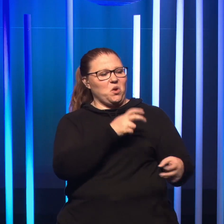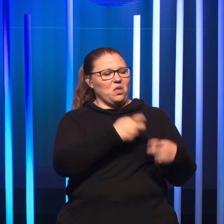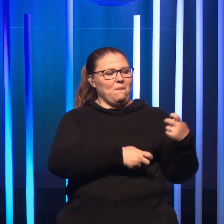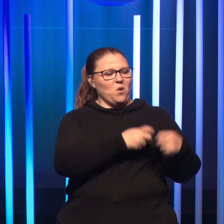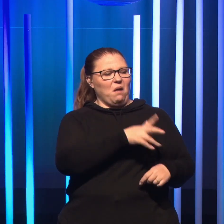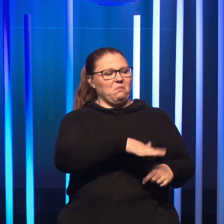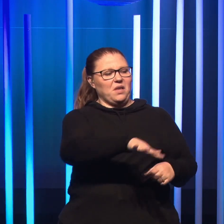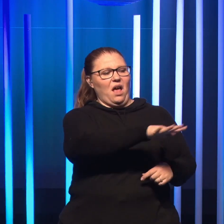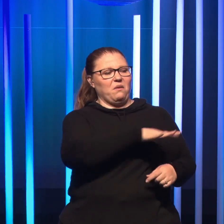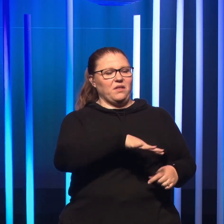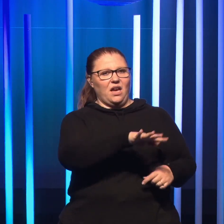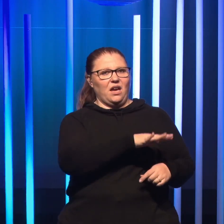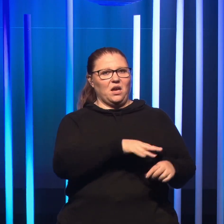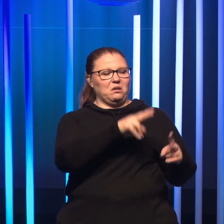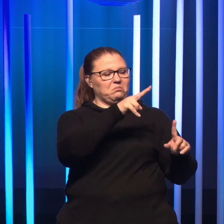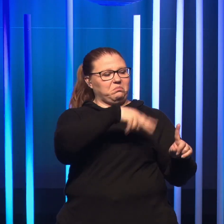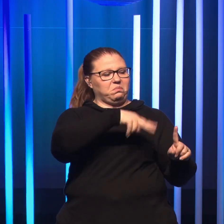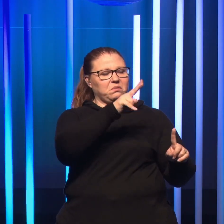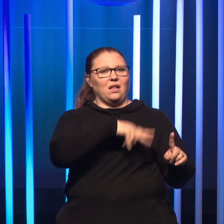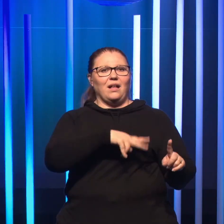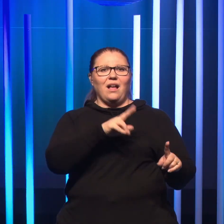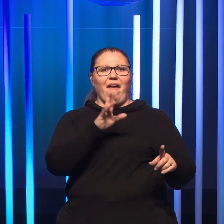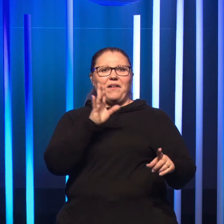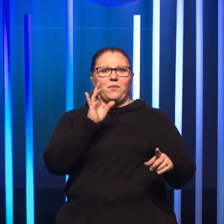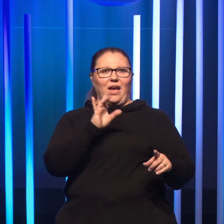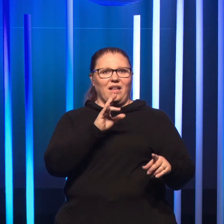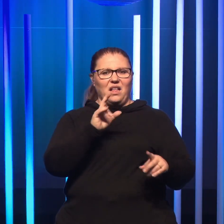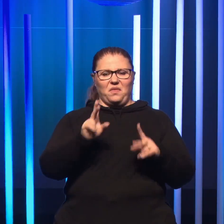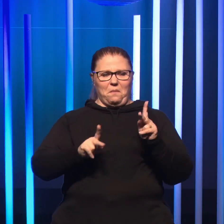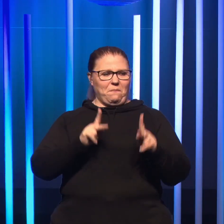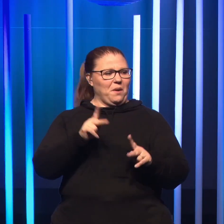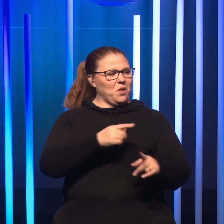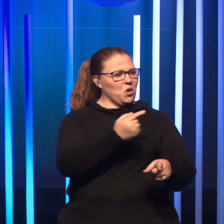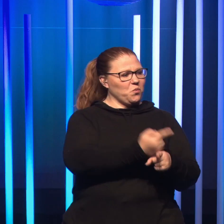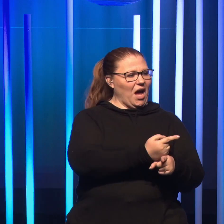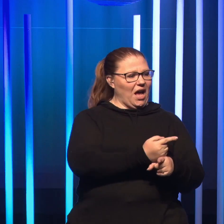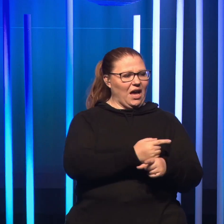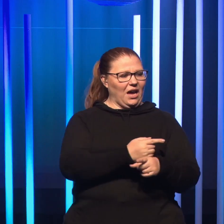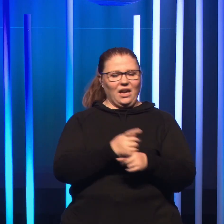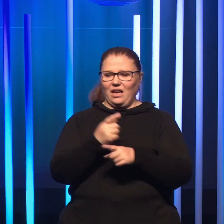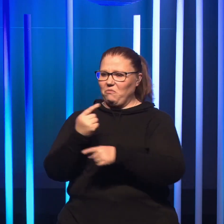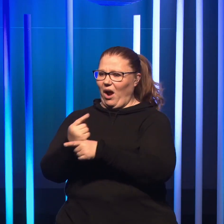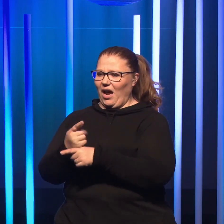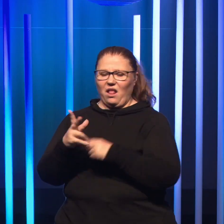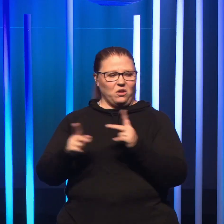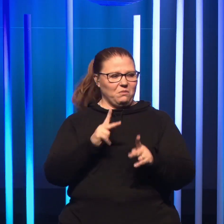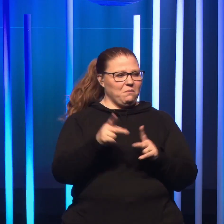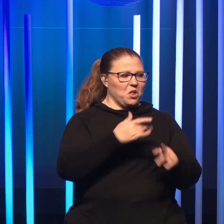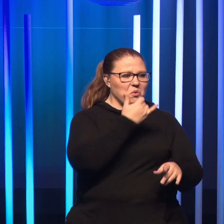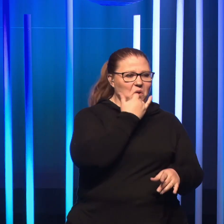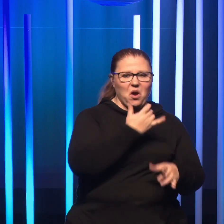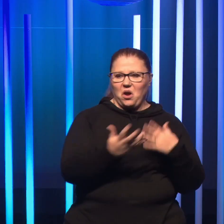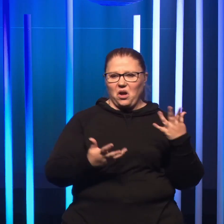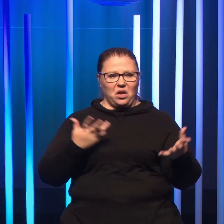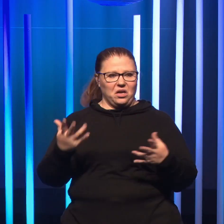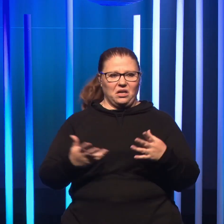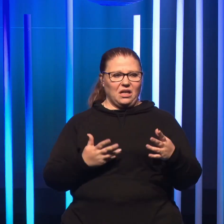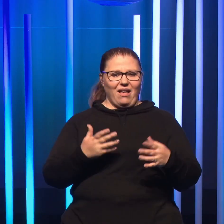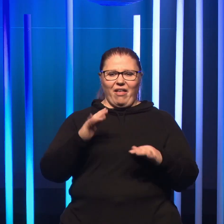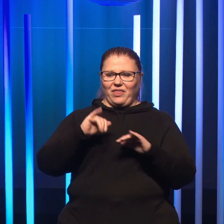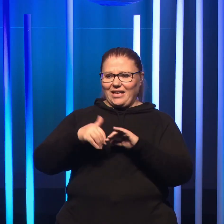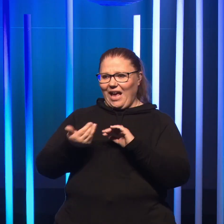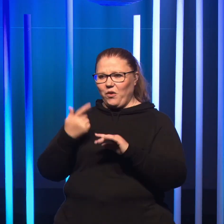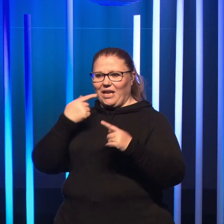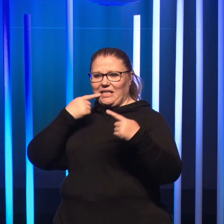death to the conventional wisdom of our day that says these people are right, those people are wrong. Here's how you can succeed.